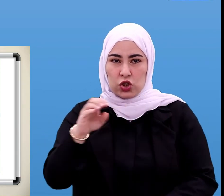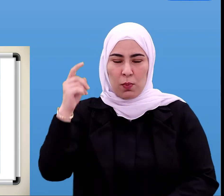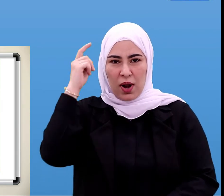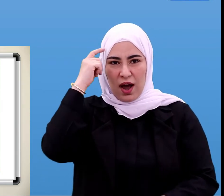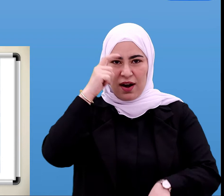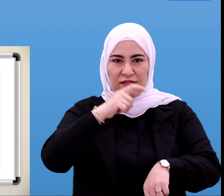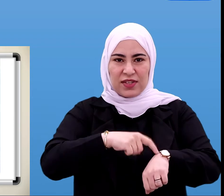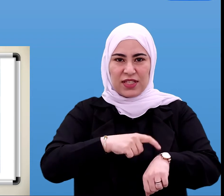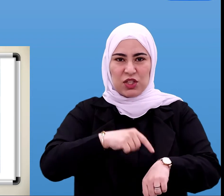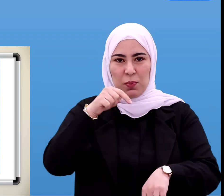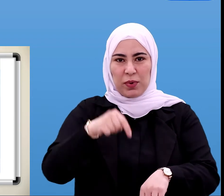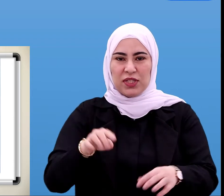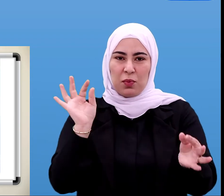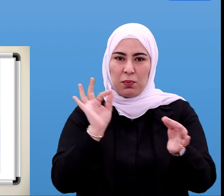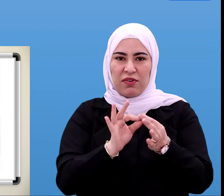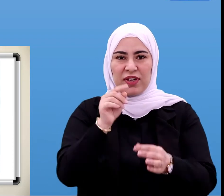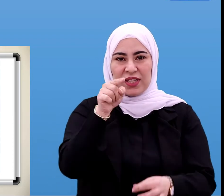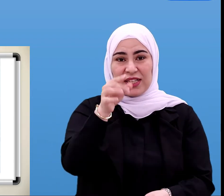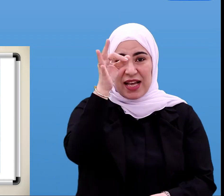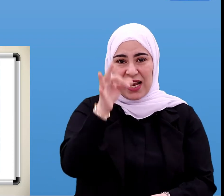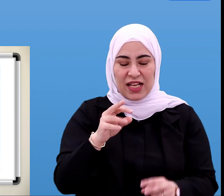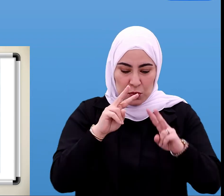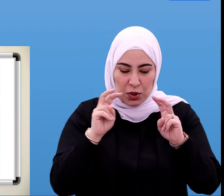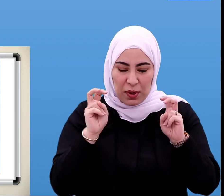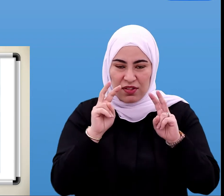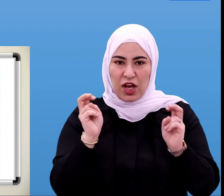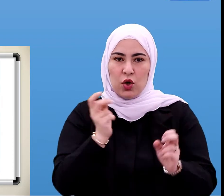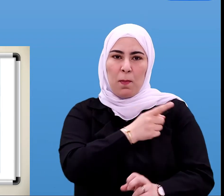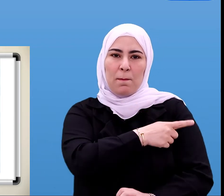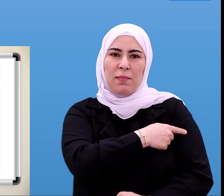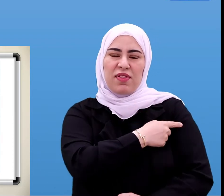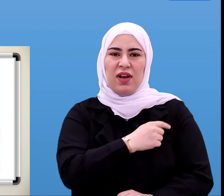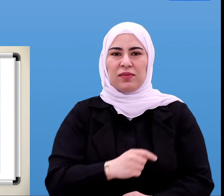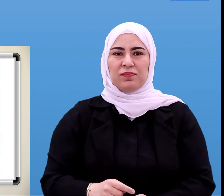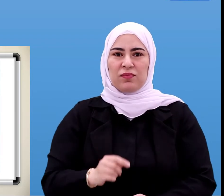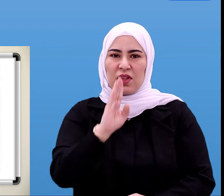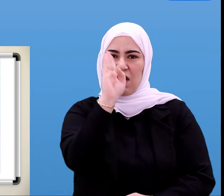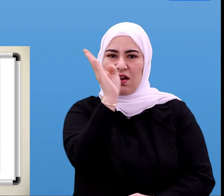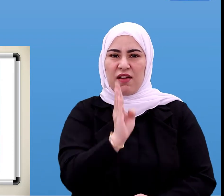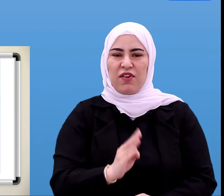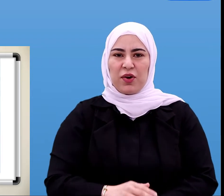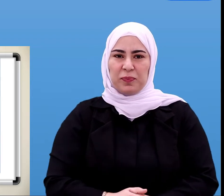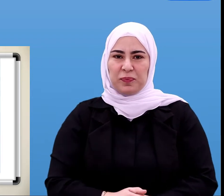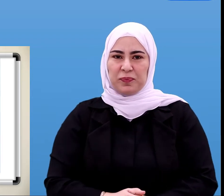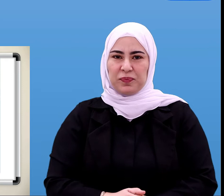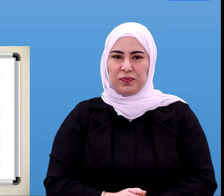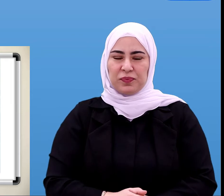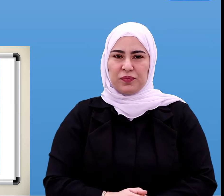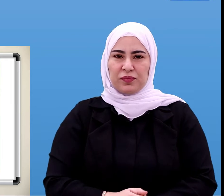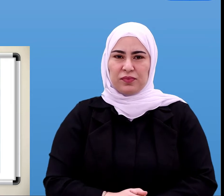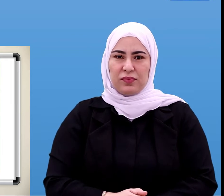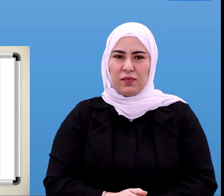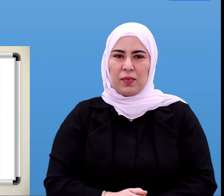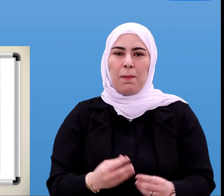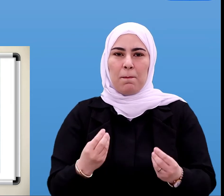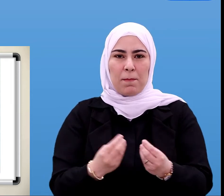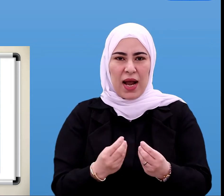for them. For example, when I use never in a sentence, I will use the present perfect with it. I